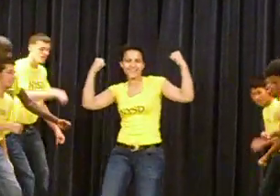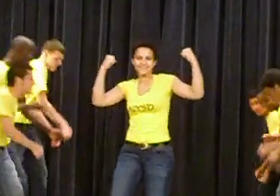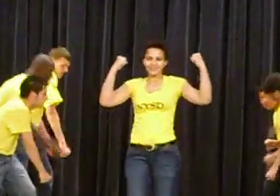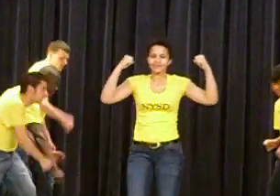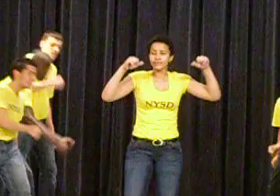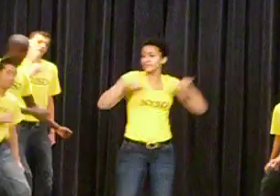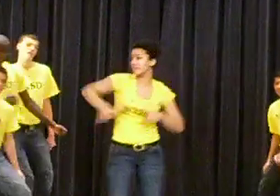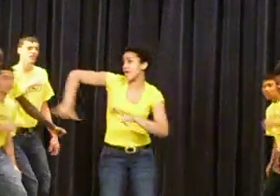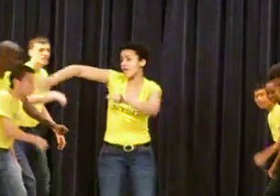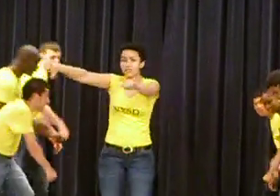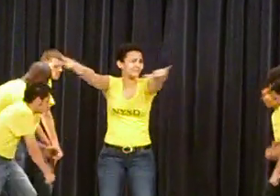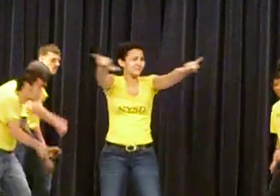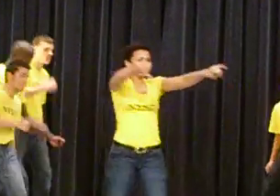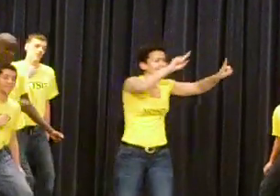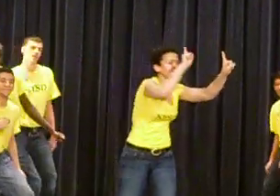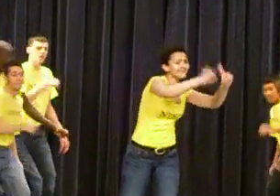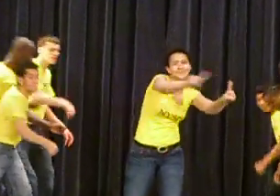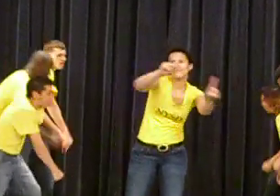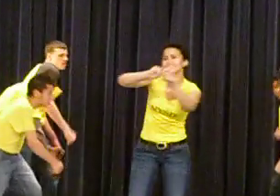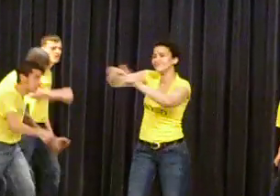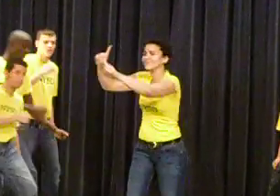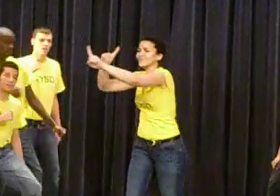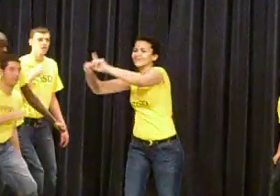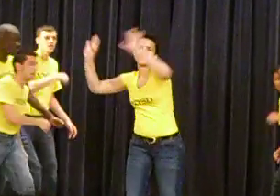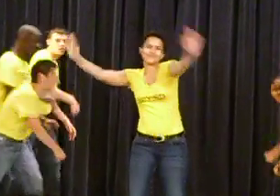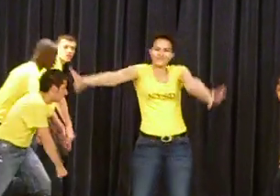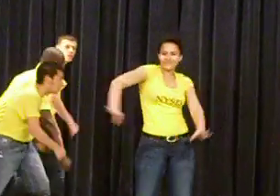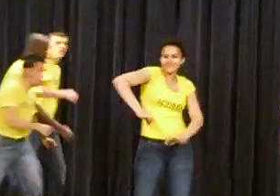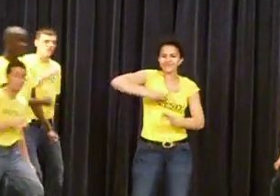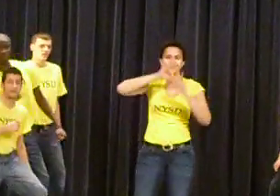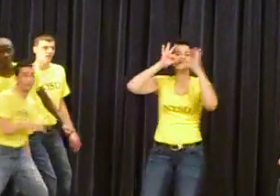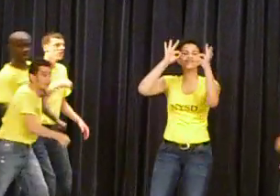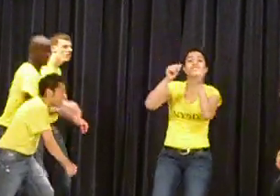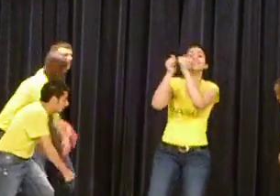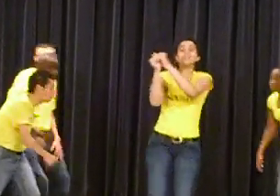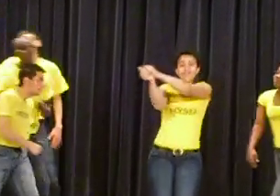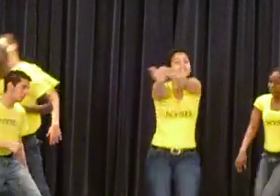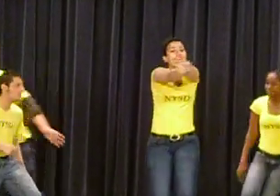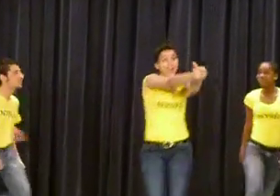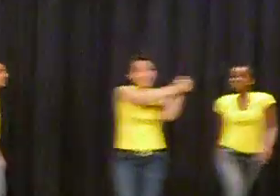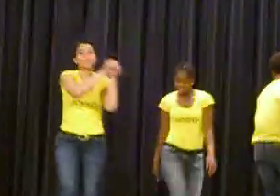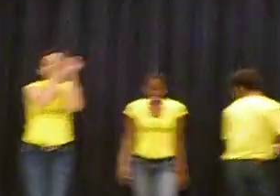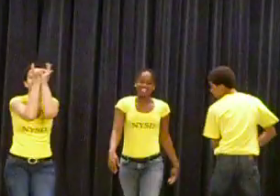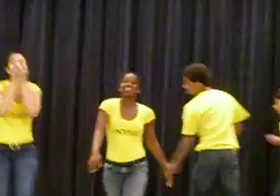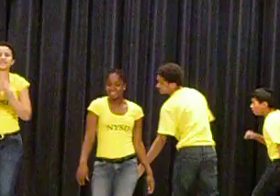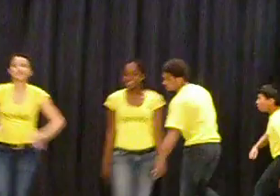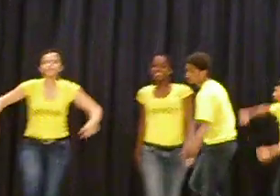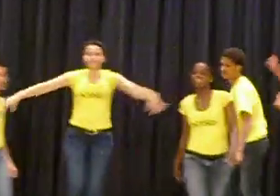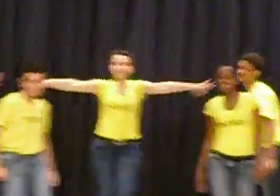We're not the same. We're different in a good way. To others that we belong.